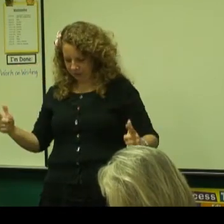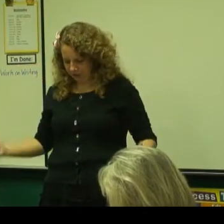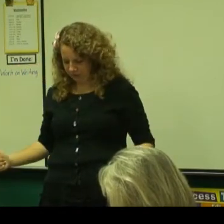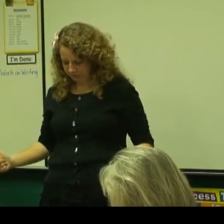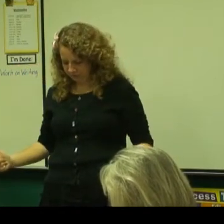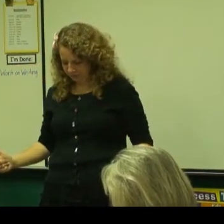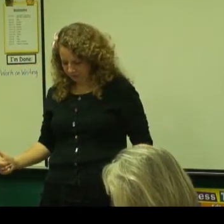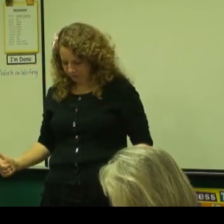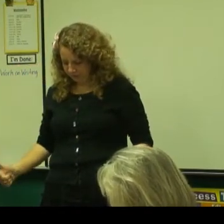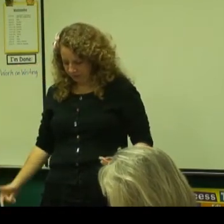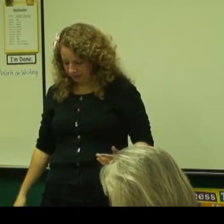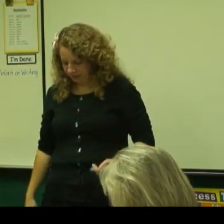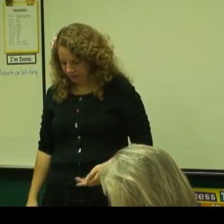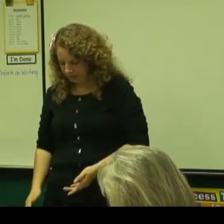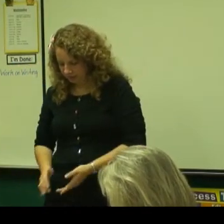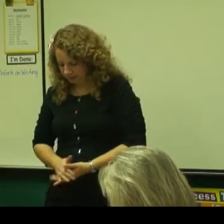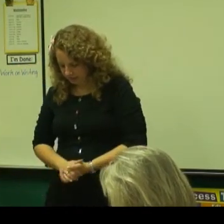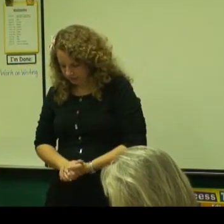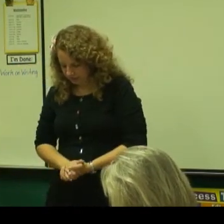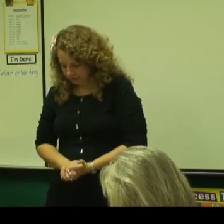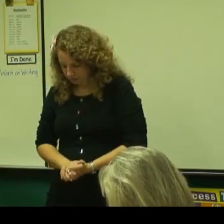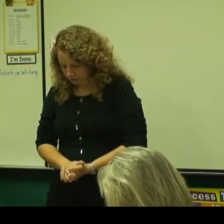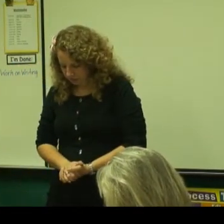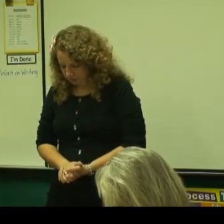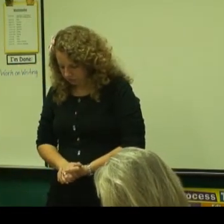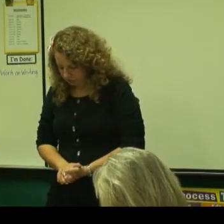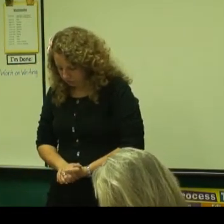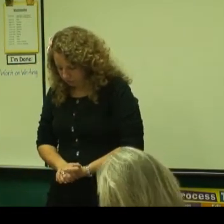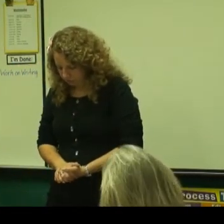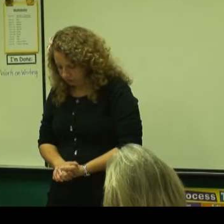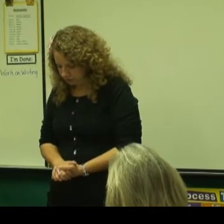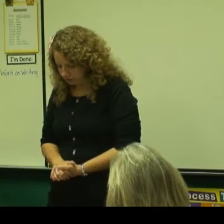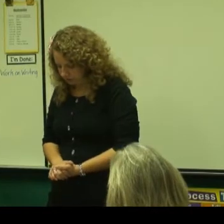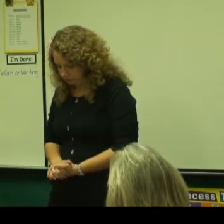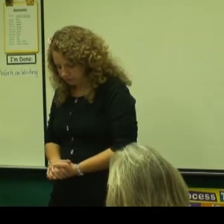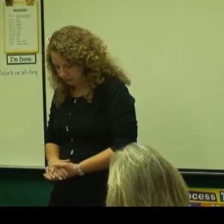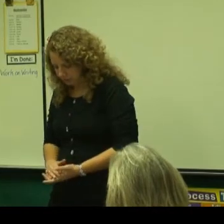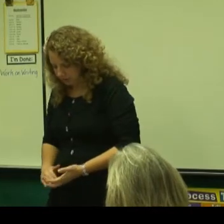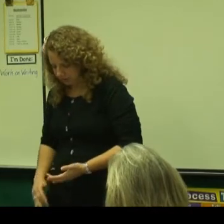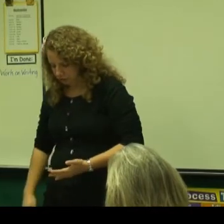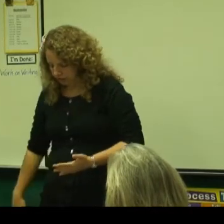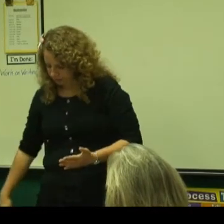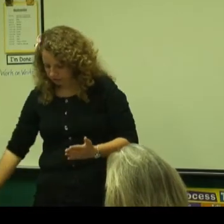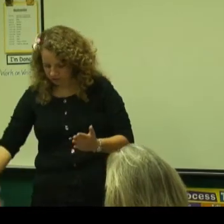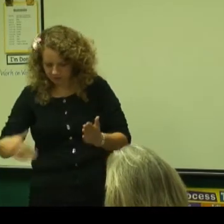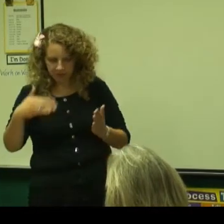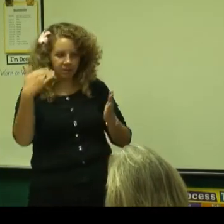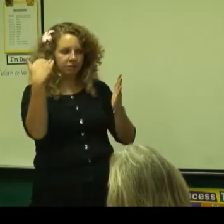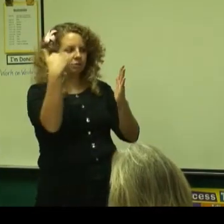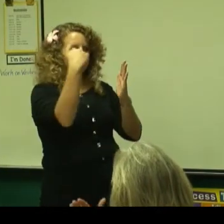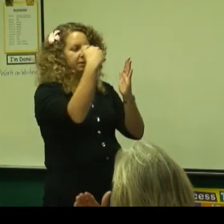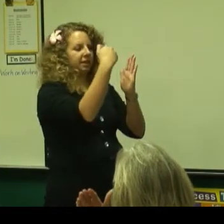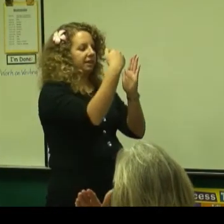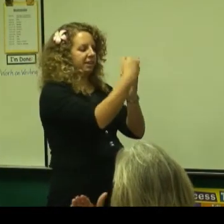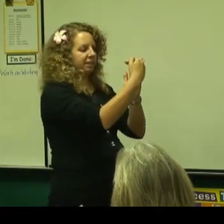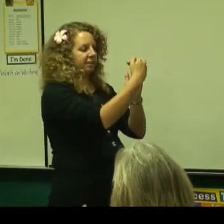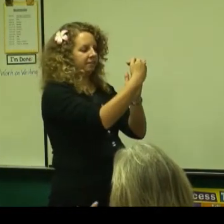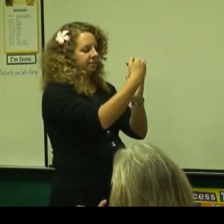Language. Okay, and then lesson or course. Nobody uses that for chapter. So it'd be like here